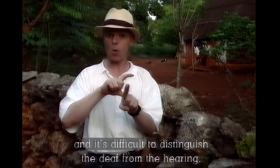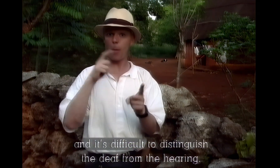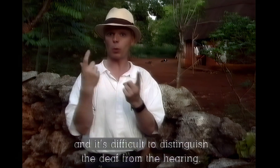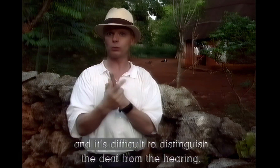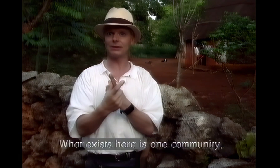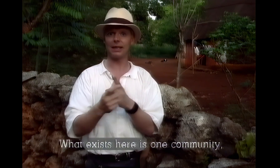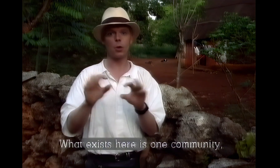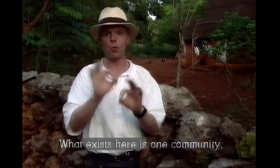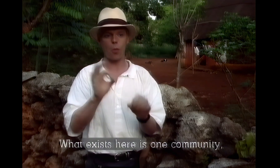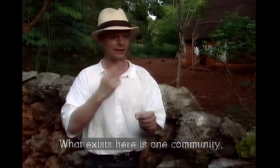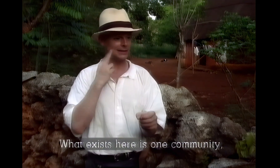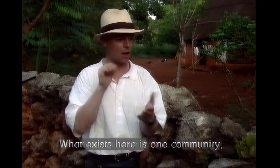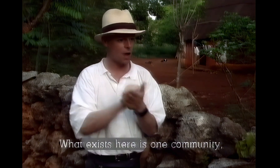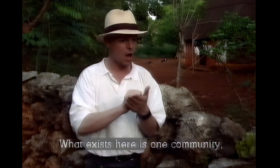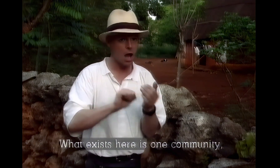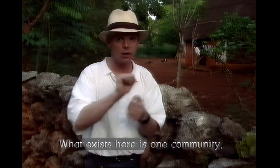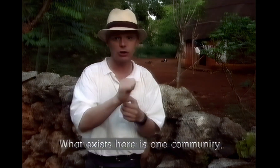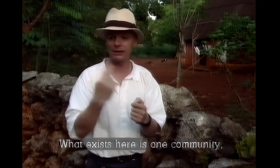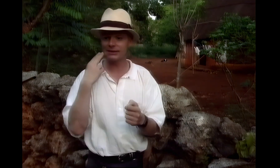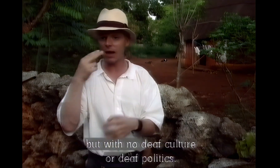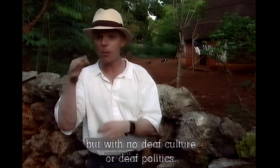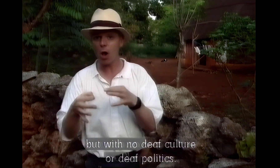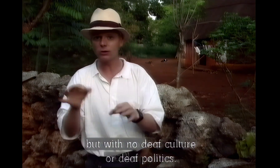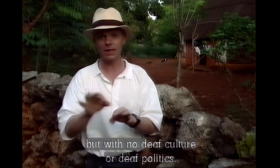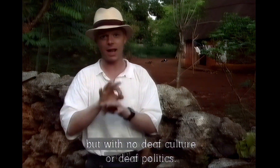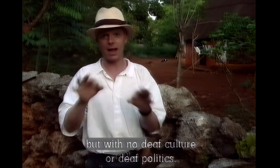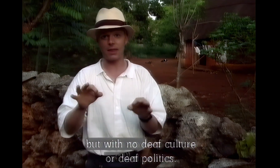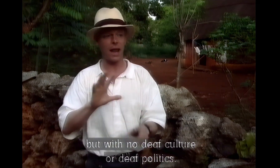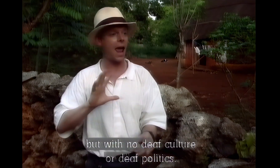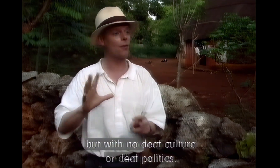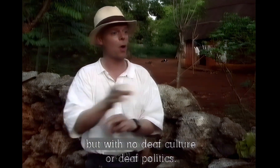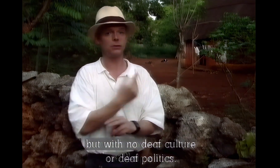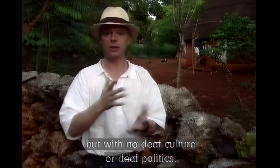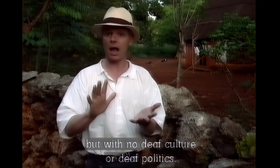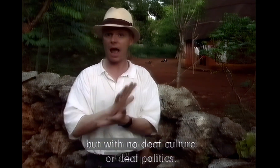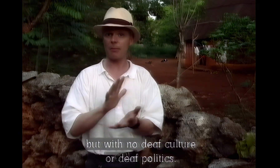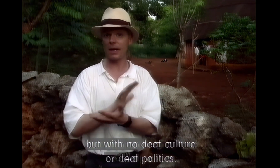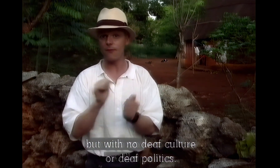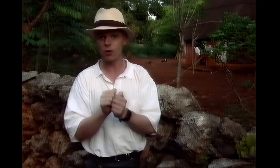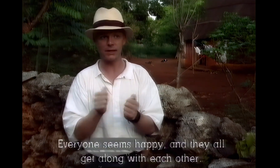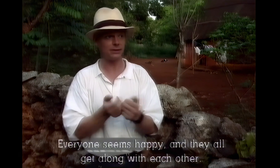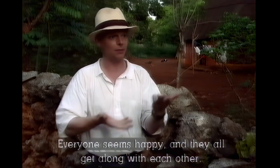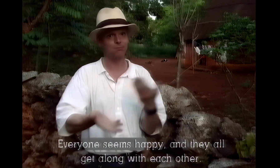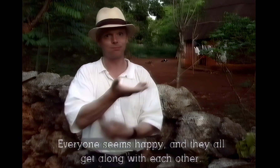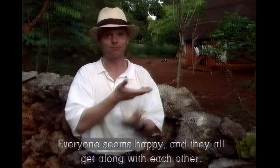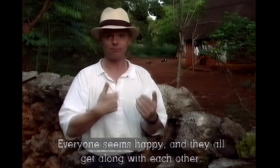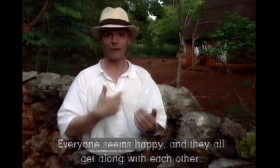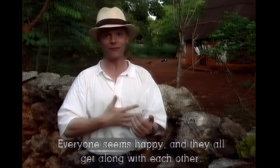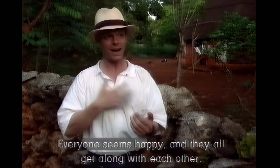community, but with no deaf culture or deaf politics. Everyone seems happy, and they all get along with each other. It makes me feel really at